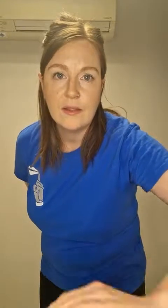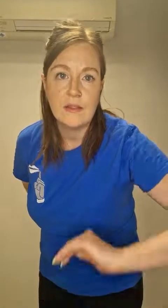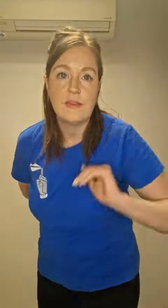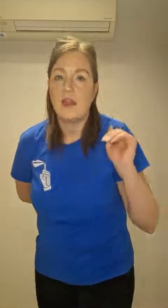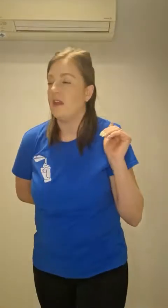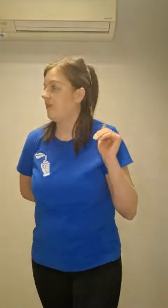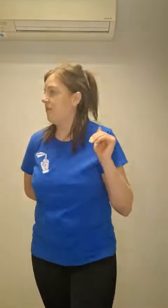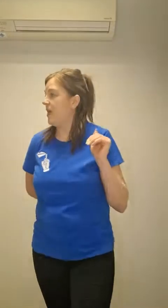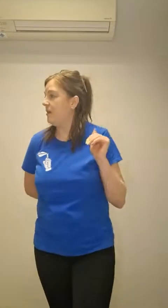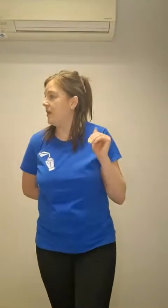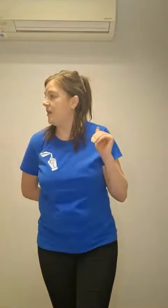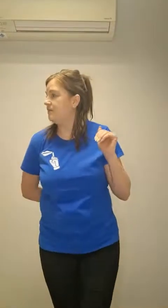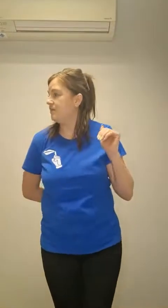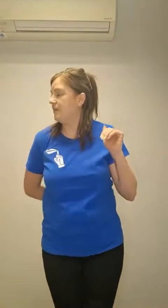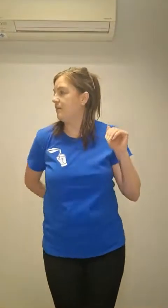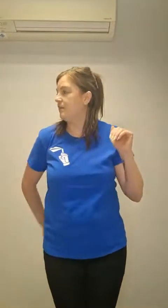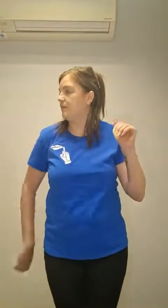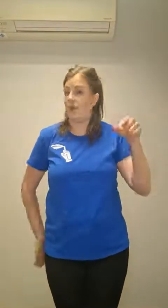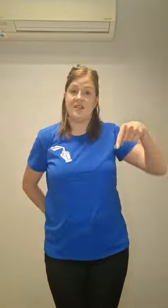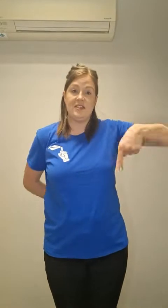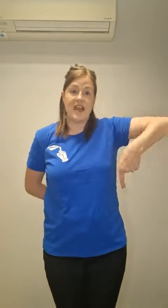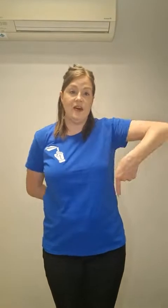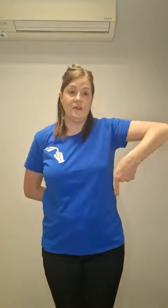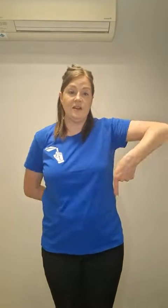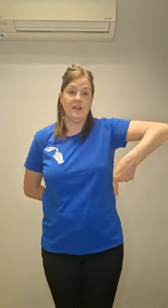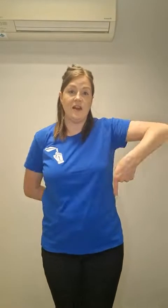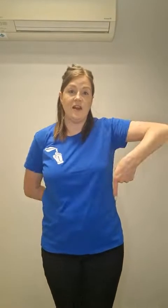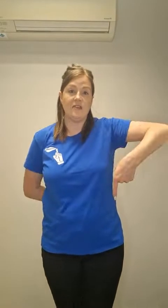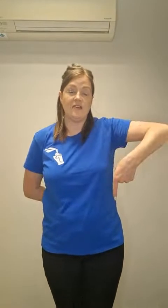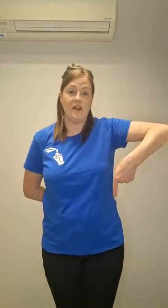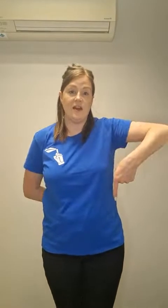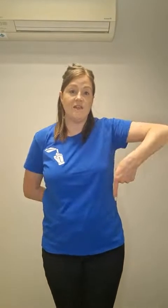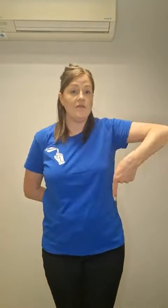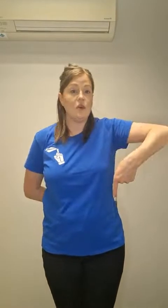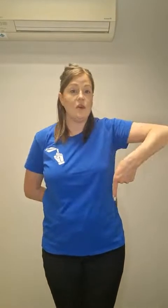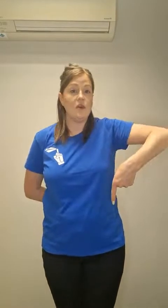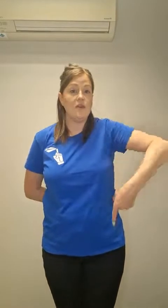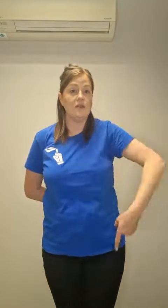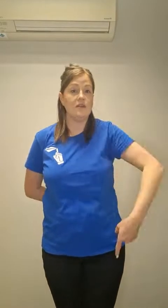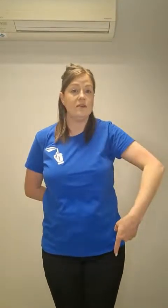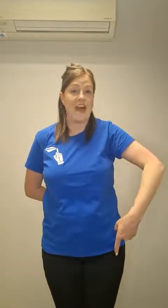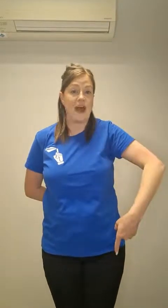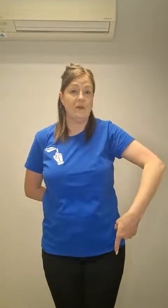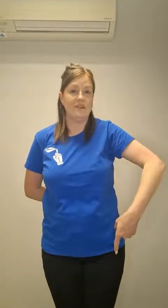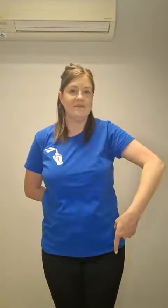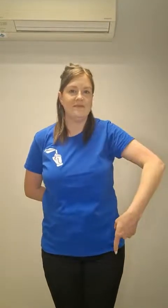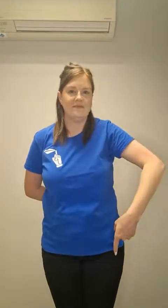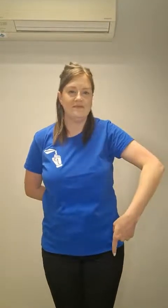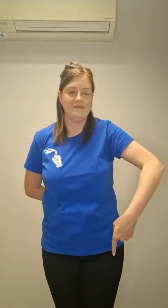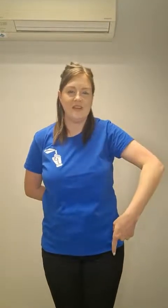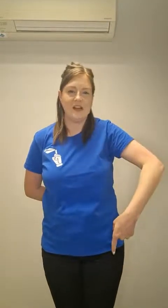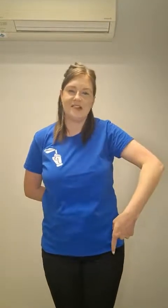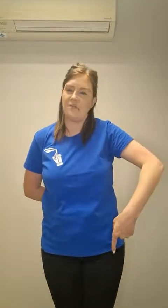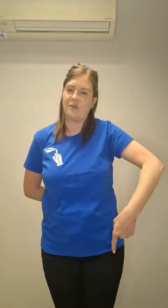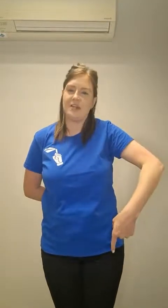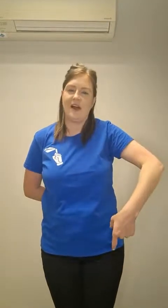They can then point down, like in the sign for down. Nice simple sign, that